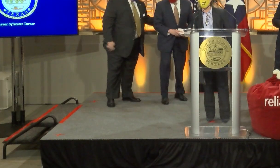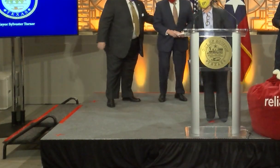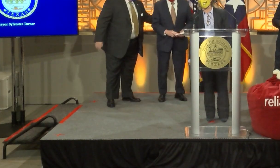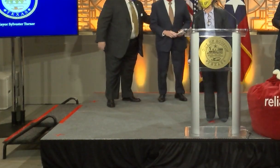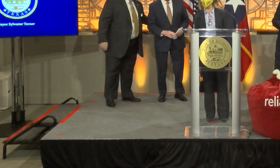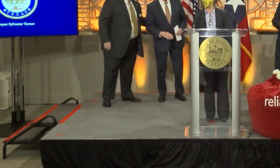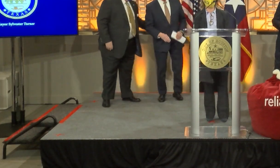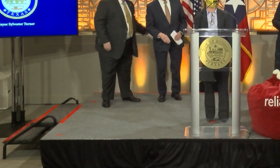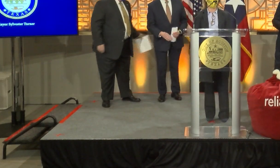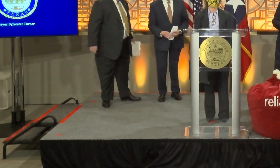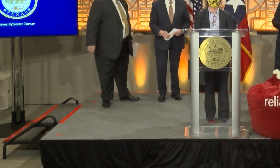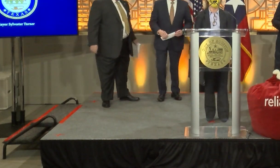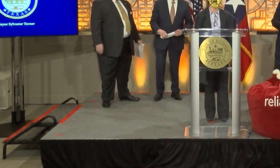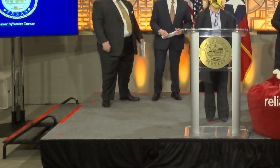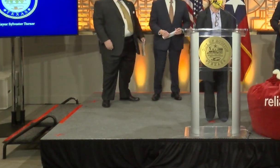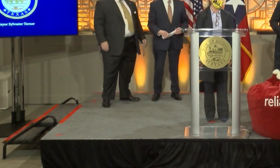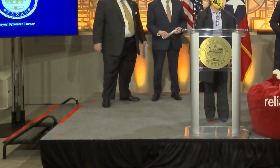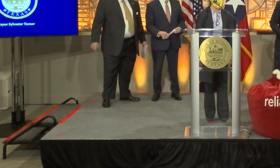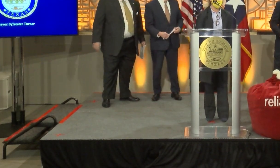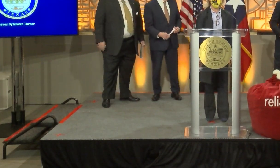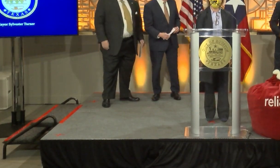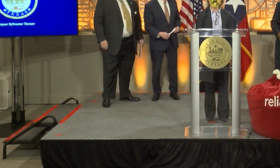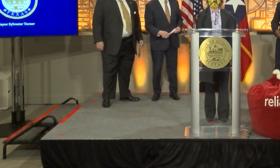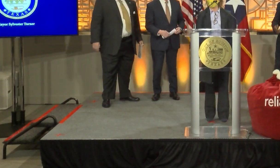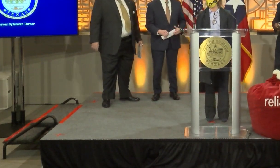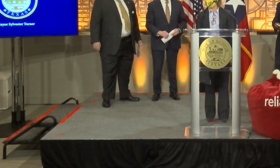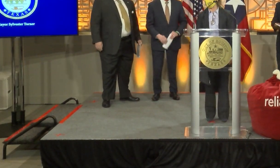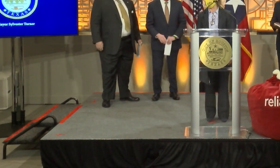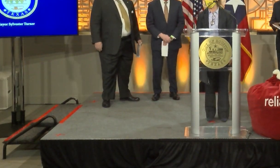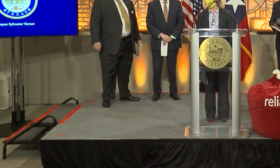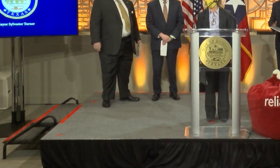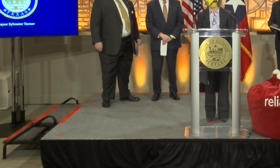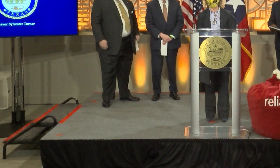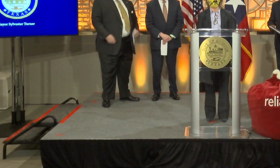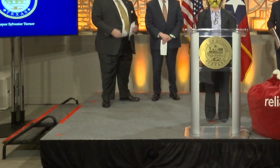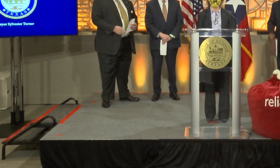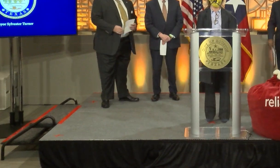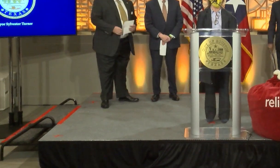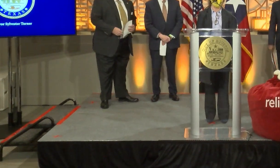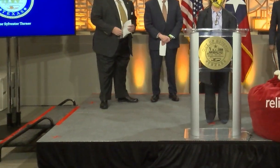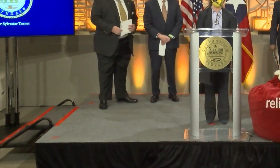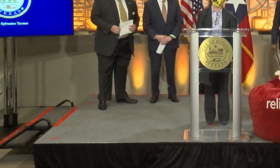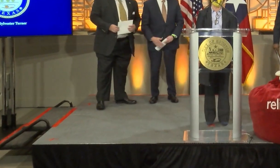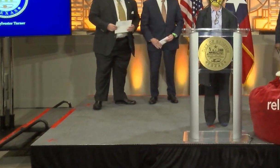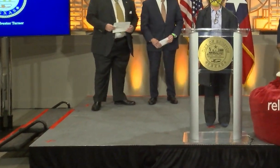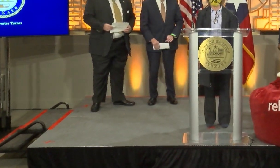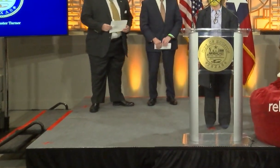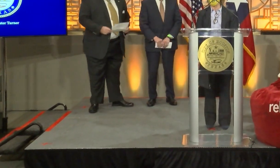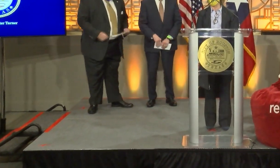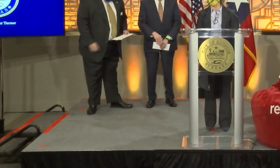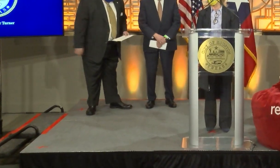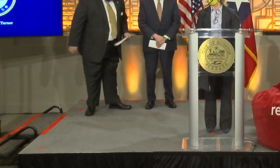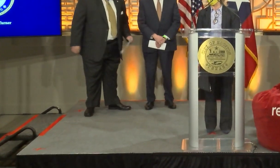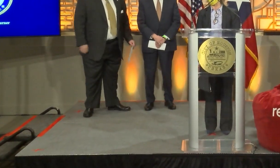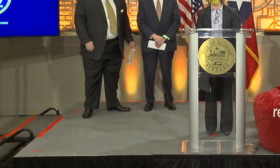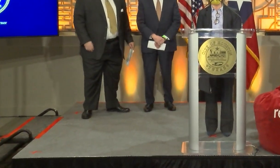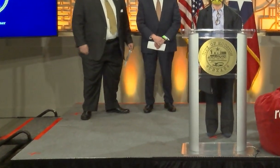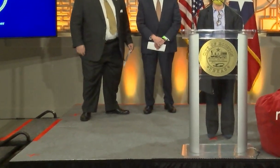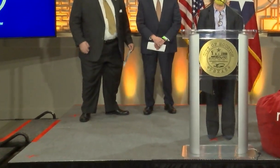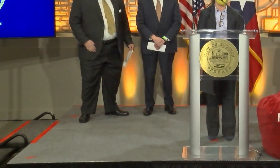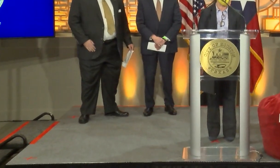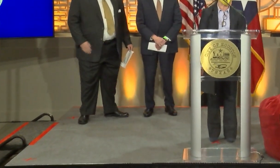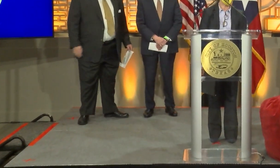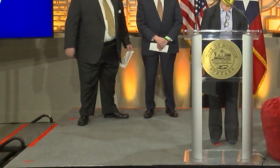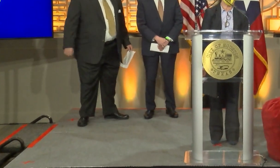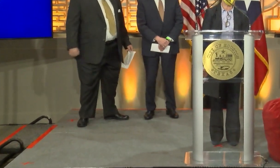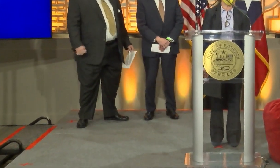thank you all for coming. We have, an exciting reimagined show for Reliant Light's Mayor's